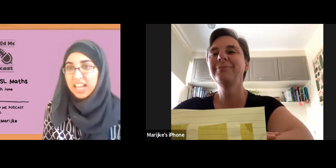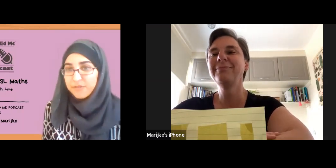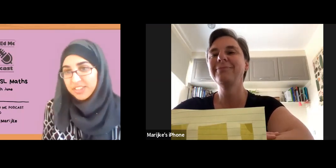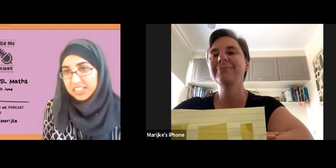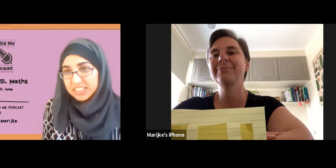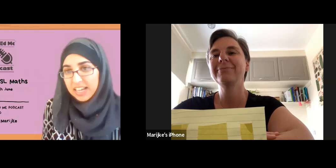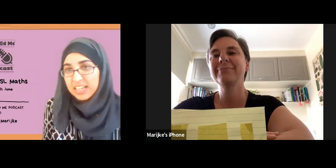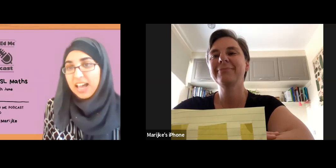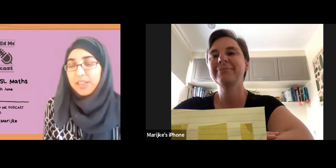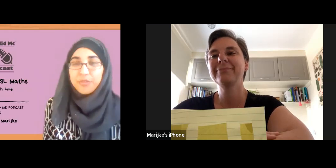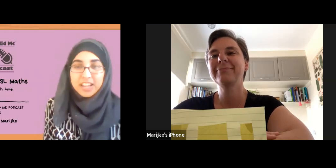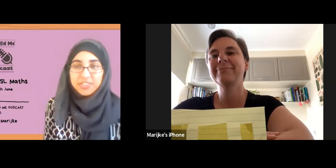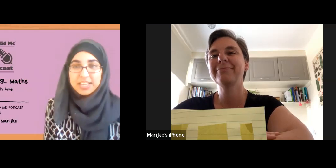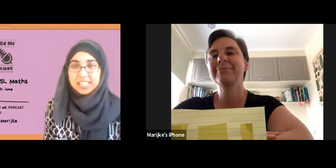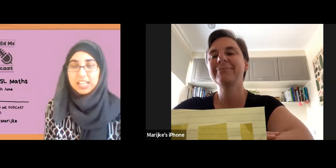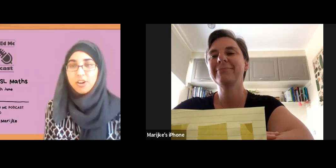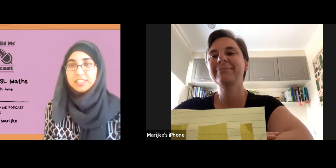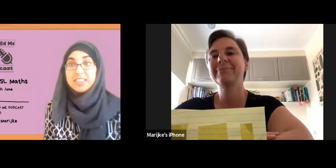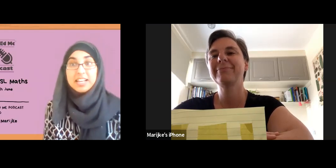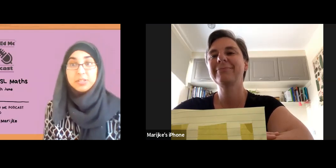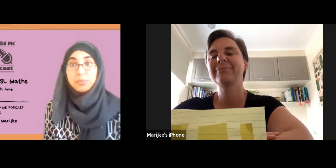every Thursday at 3:30 on Learn with